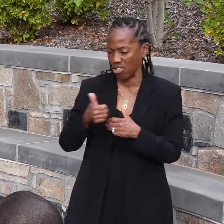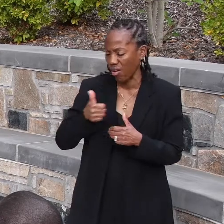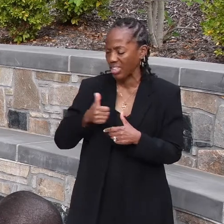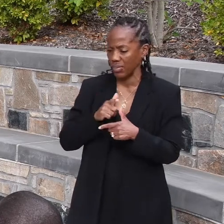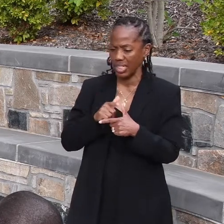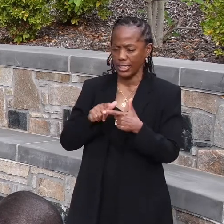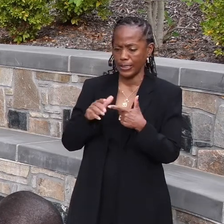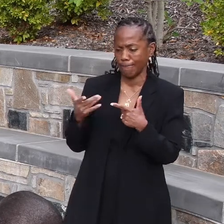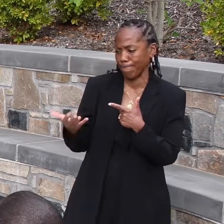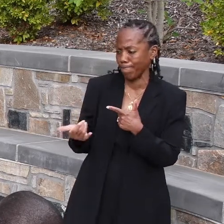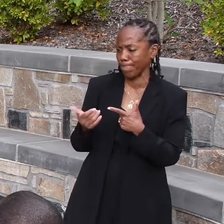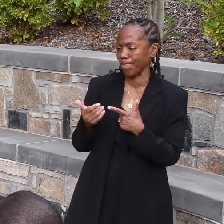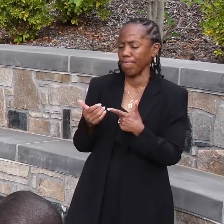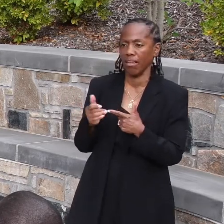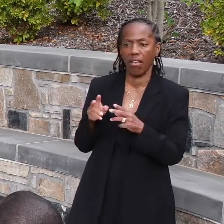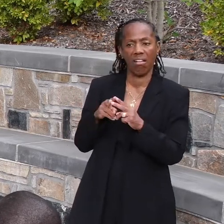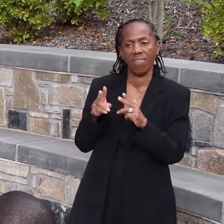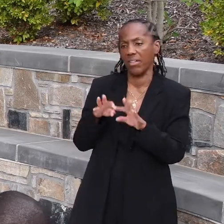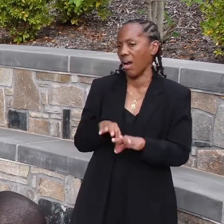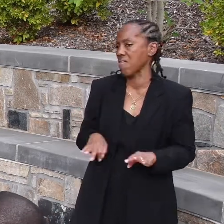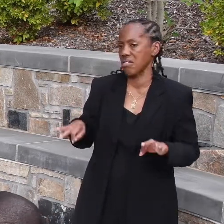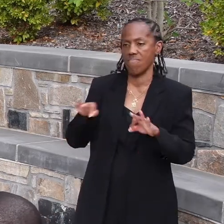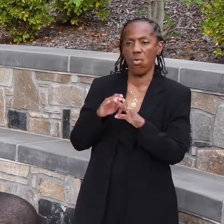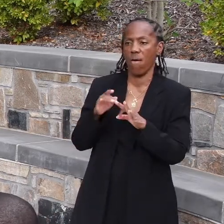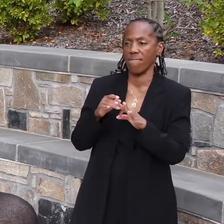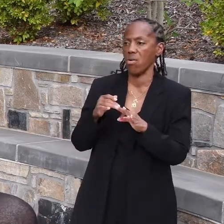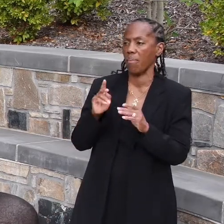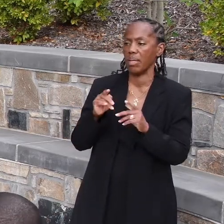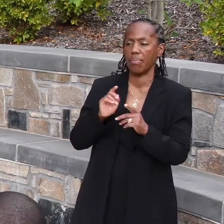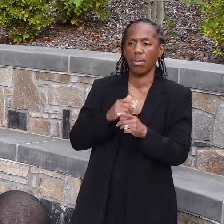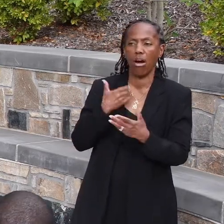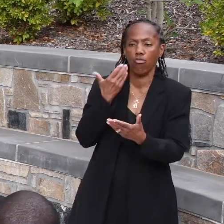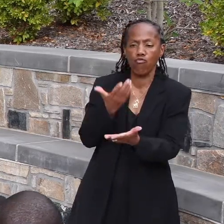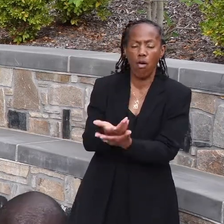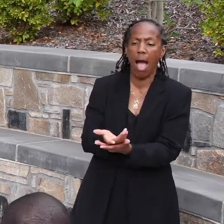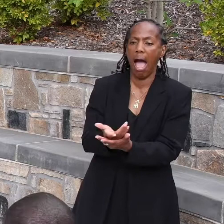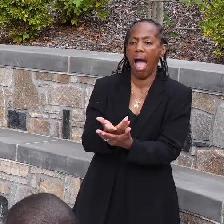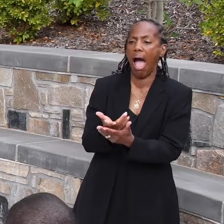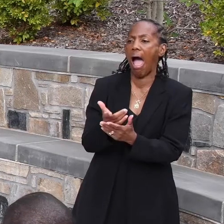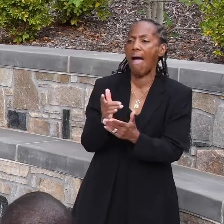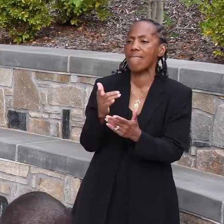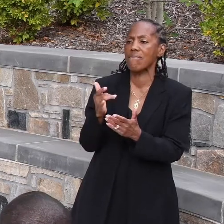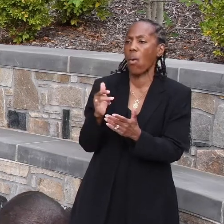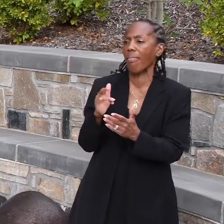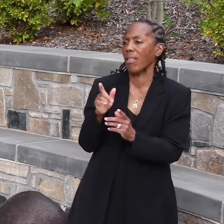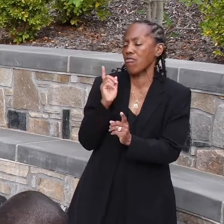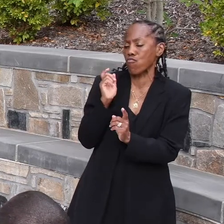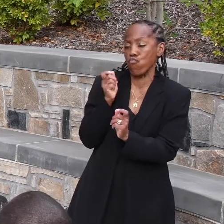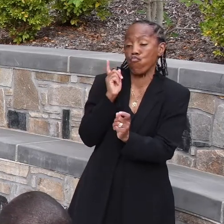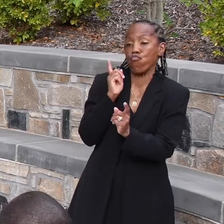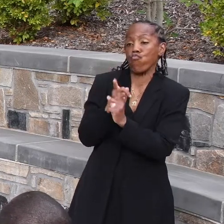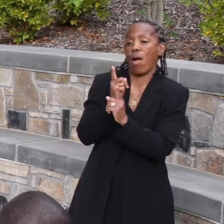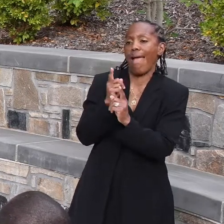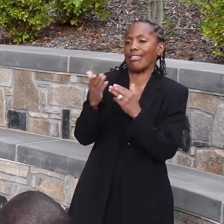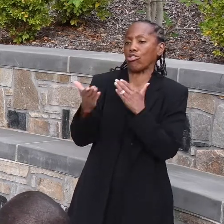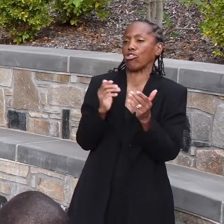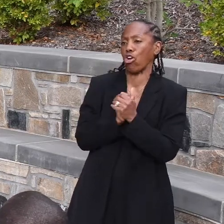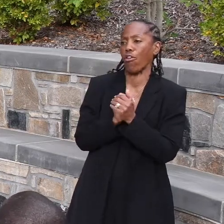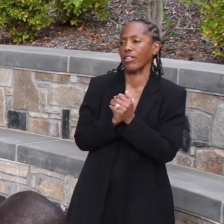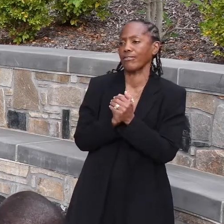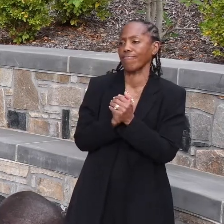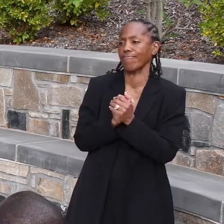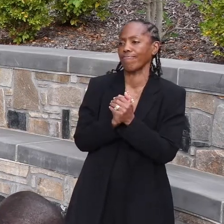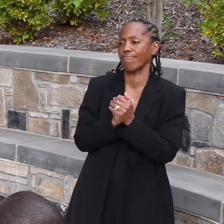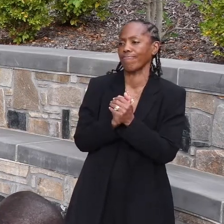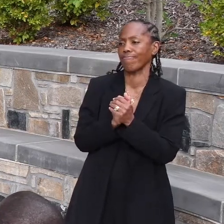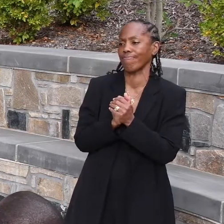the county, so critical for getting people to the services that they need, as an example. So this is